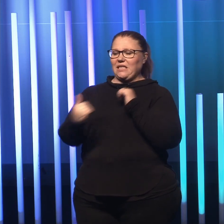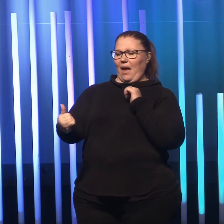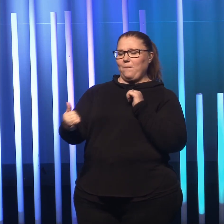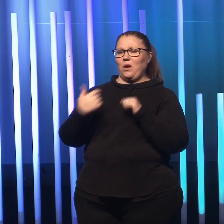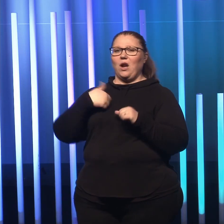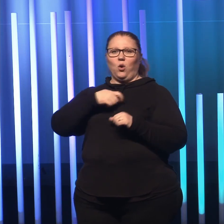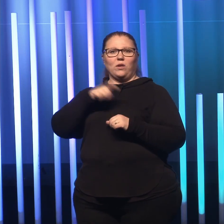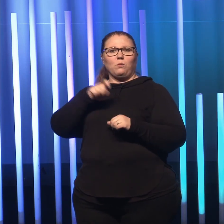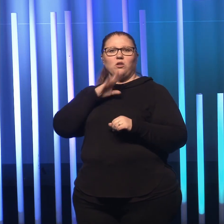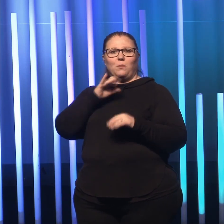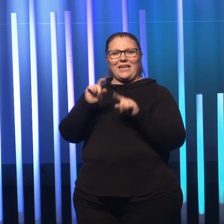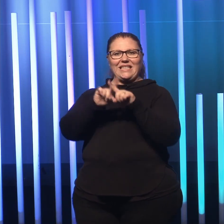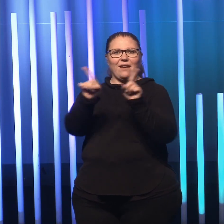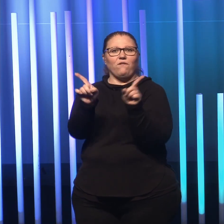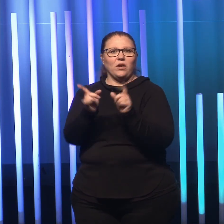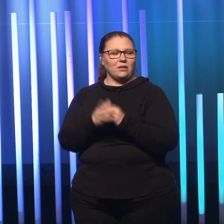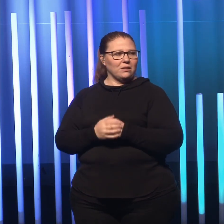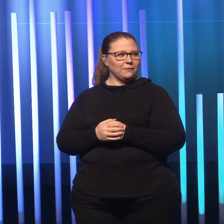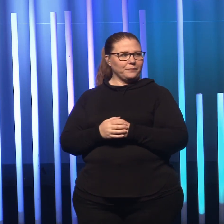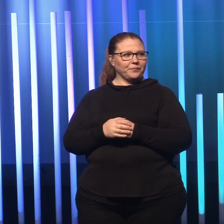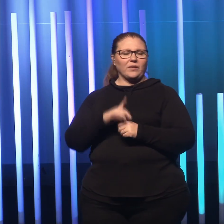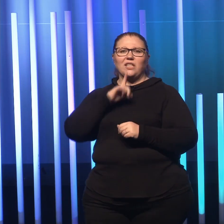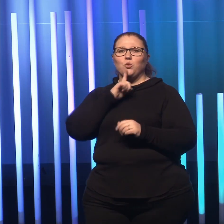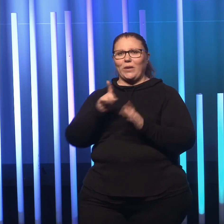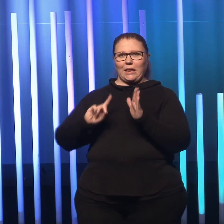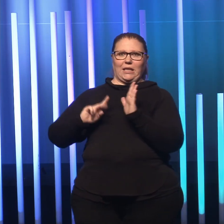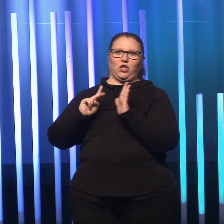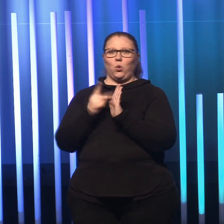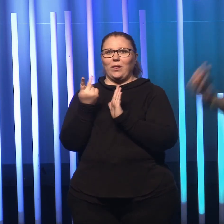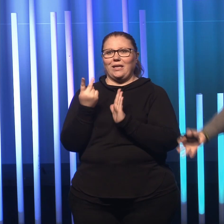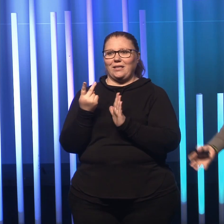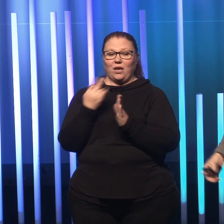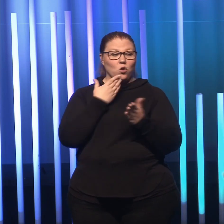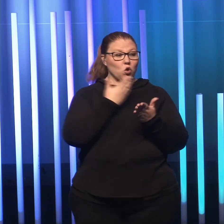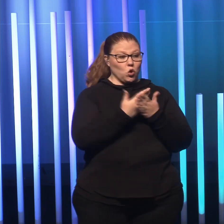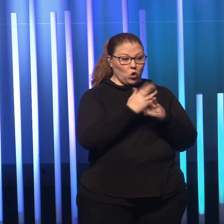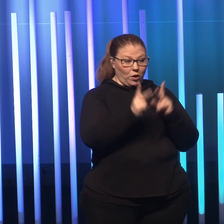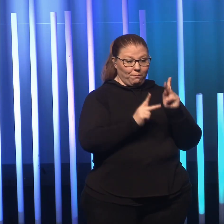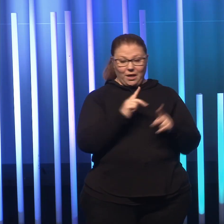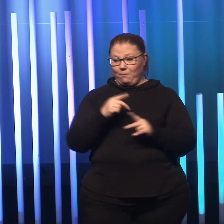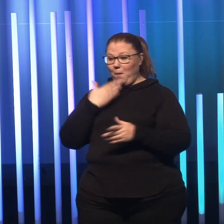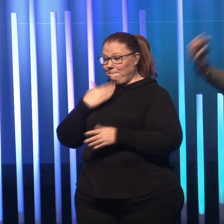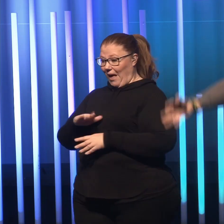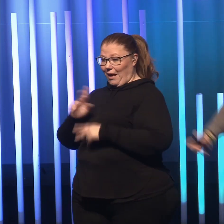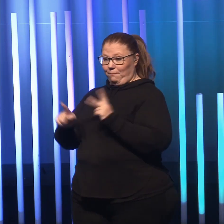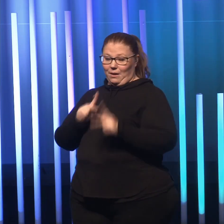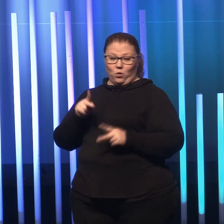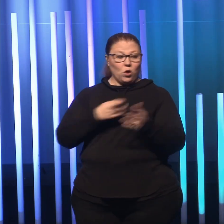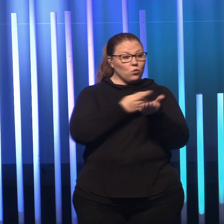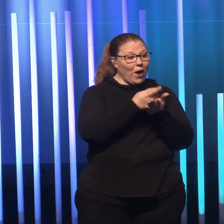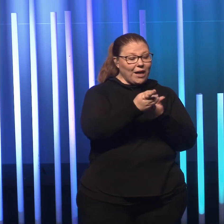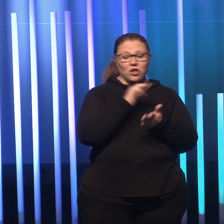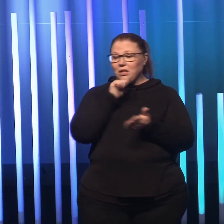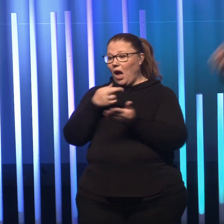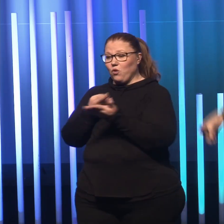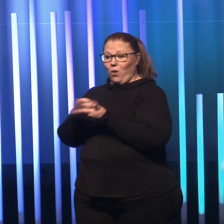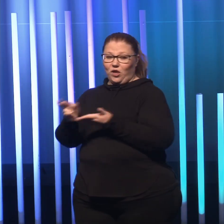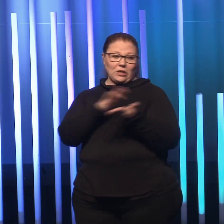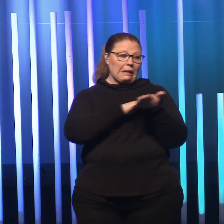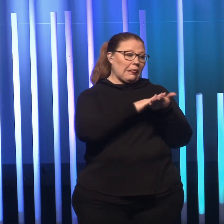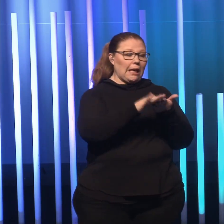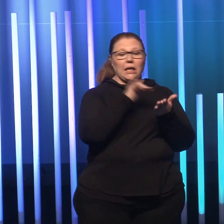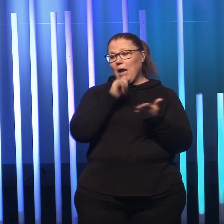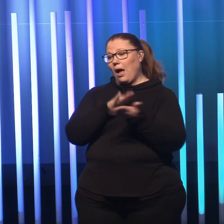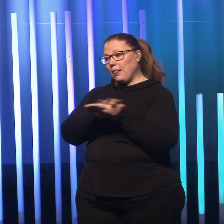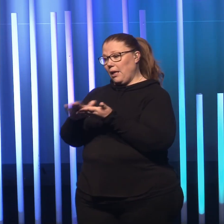different. So it was very dualistic. There were good people and there were bad people. There were righteous and there were unrighteous. There was clean and there was unclean.